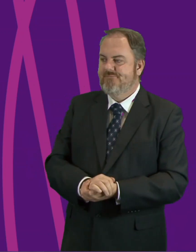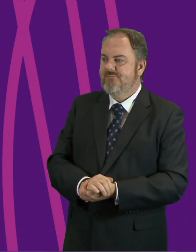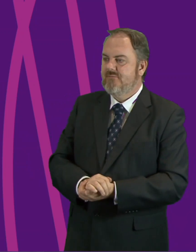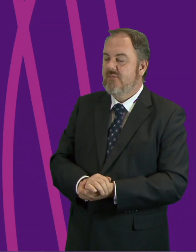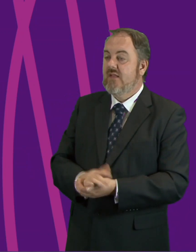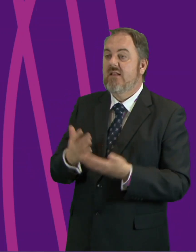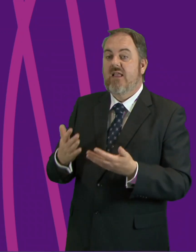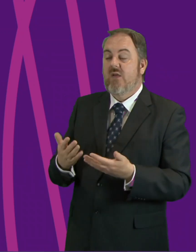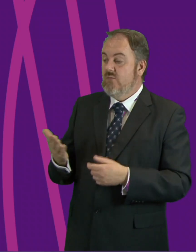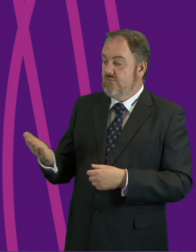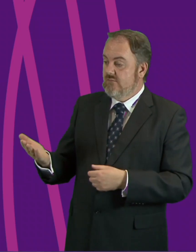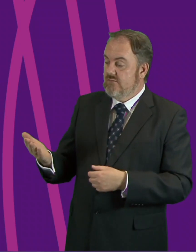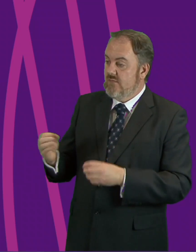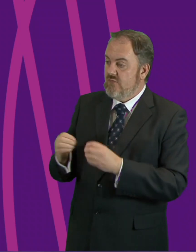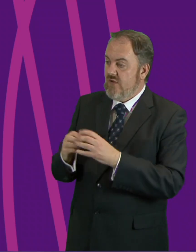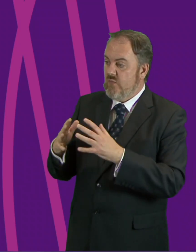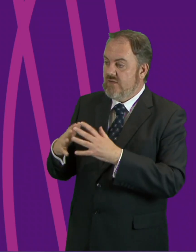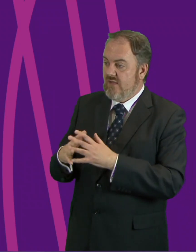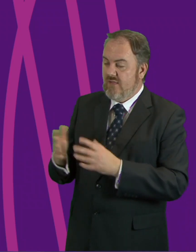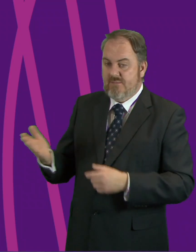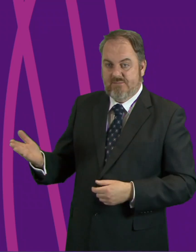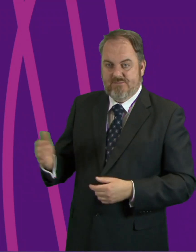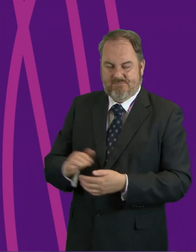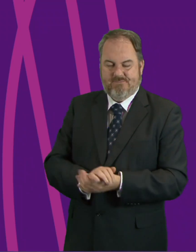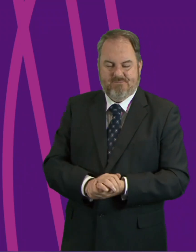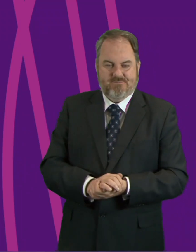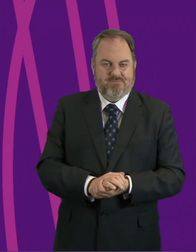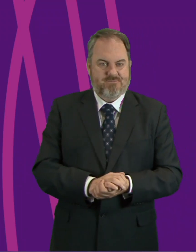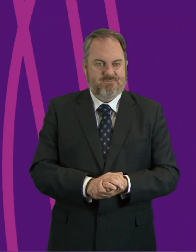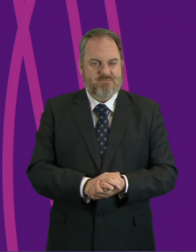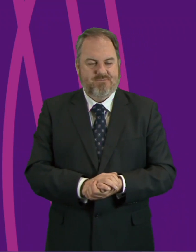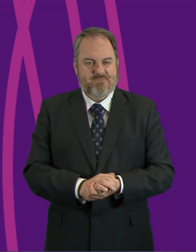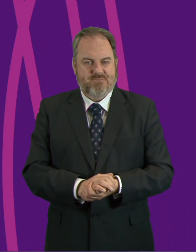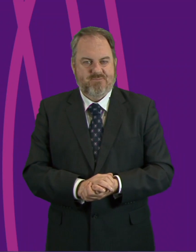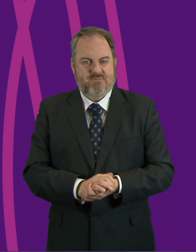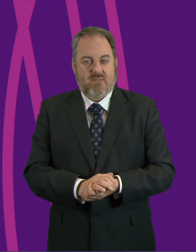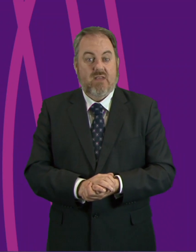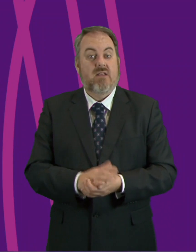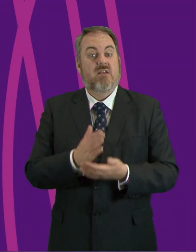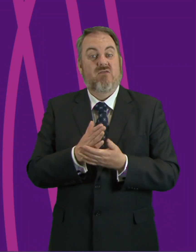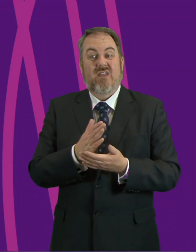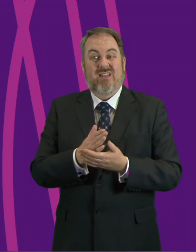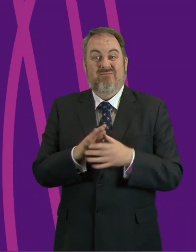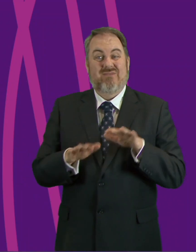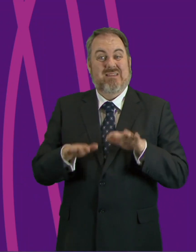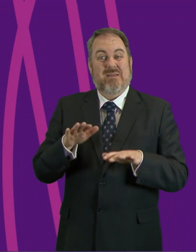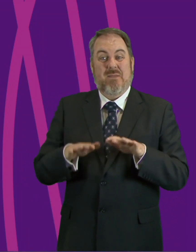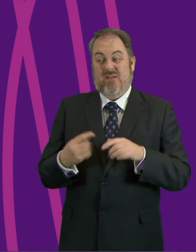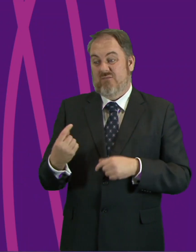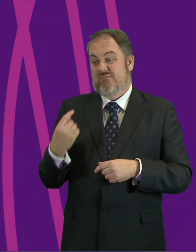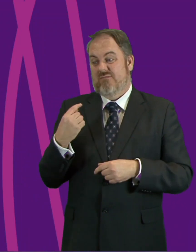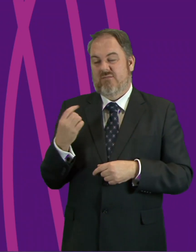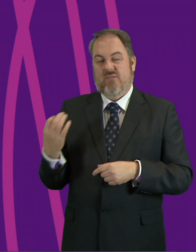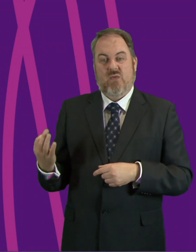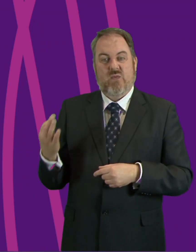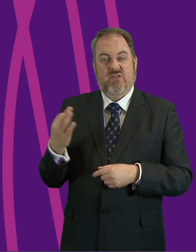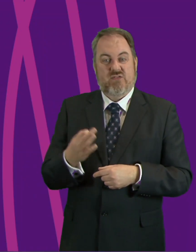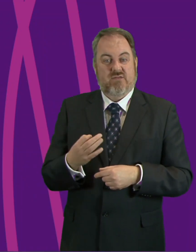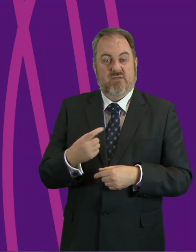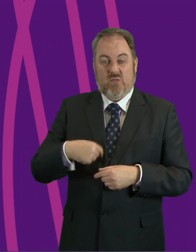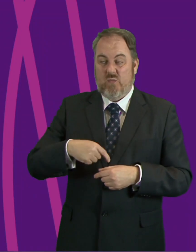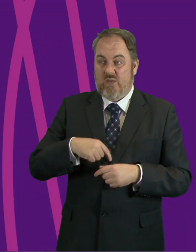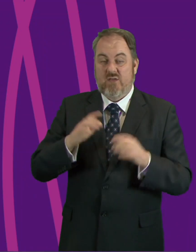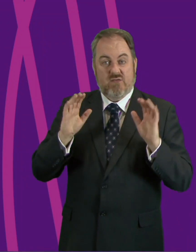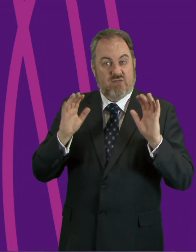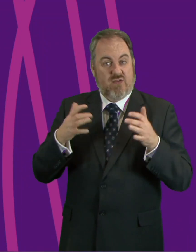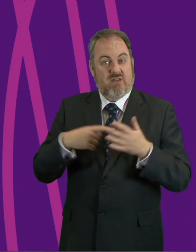Brian Whittle to be followed by Bob Doris. Thank you, Presiding Officer. I think in following on from Stuart McMillan's question, I think we all recognise the input